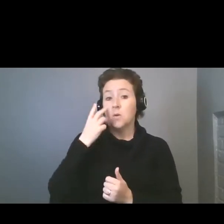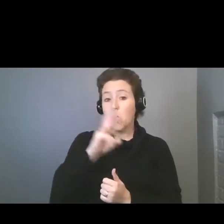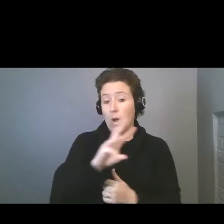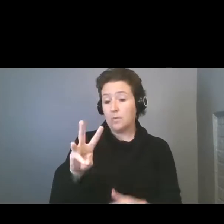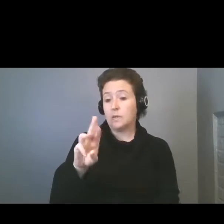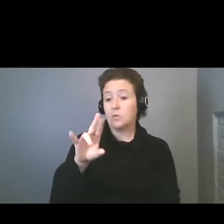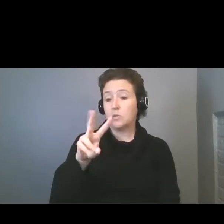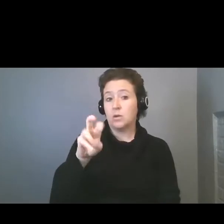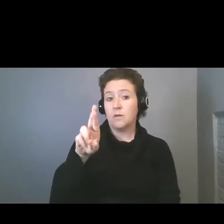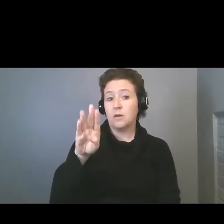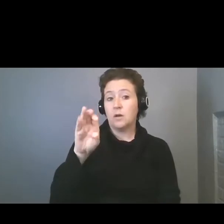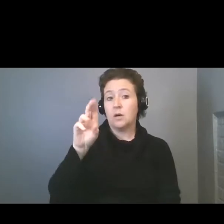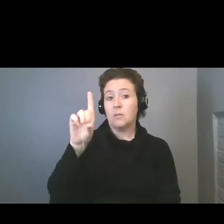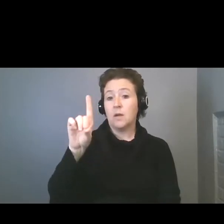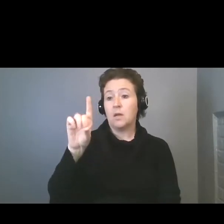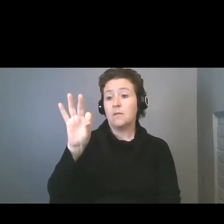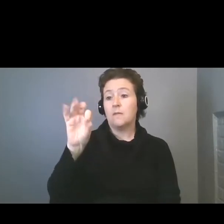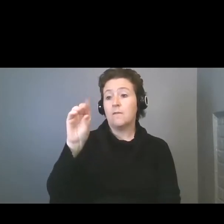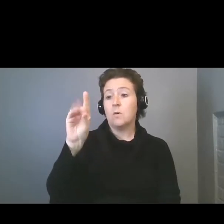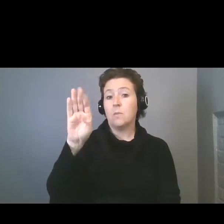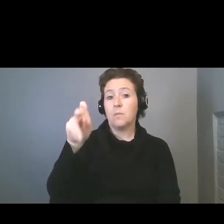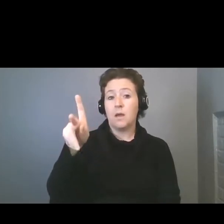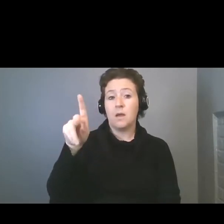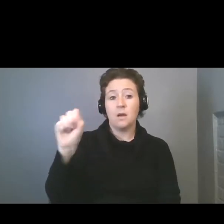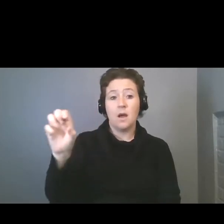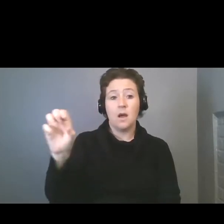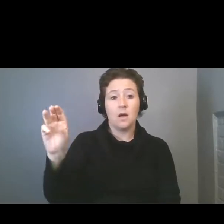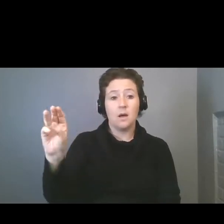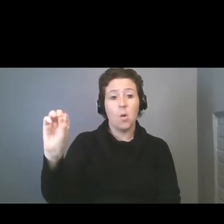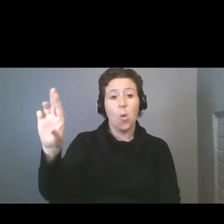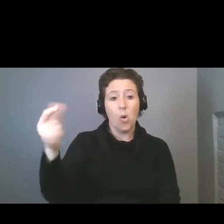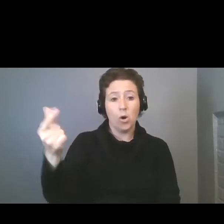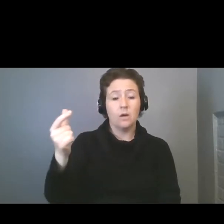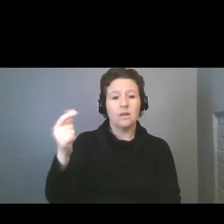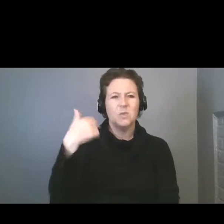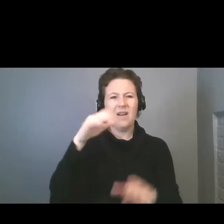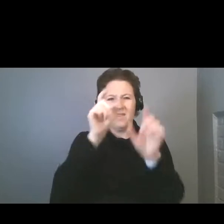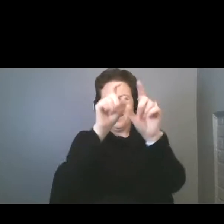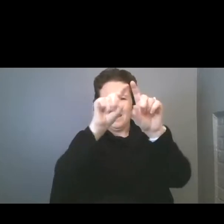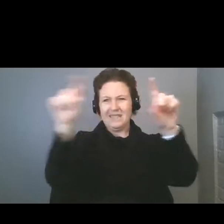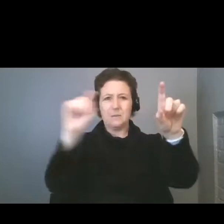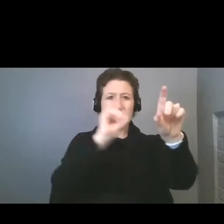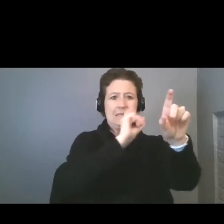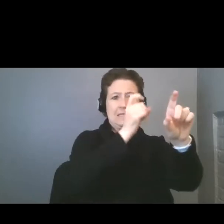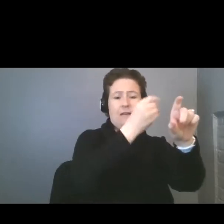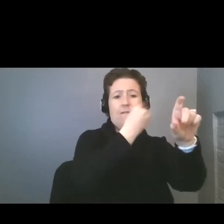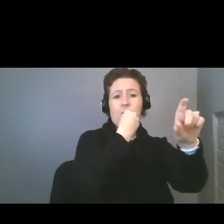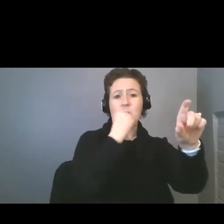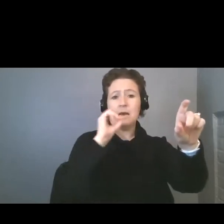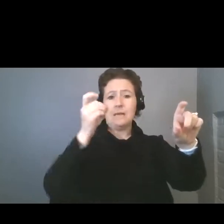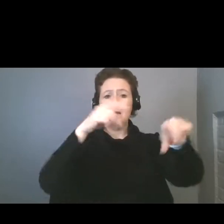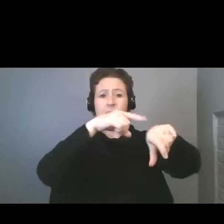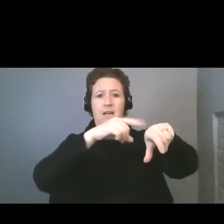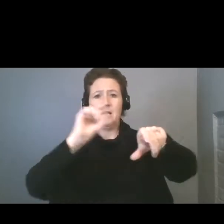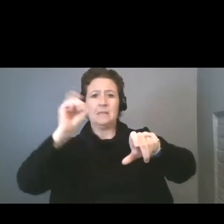riverbendfoodbank.org. It's right across the top. So it's just like give food, give time, give money. Click on give time, and they can just register themselves as a